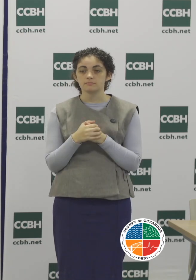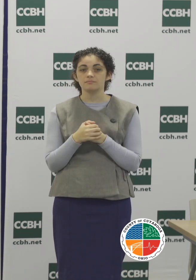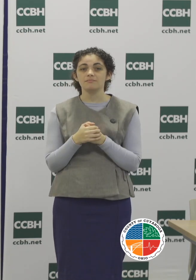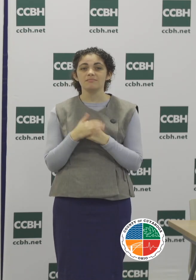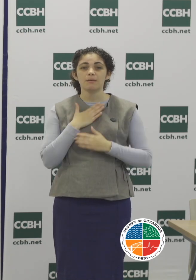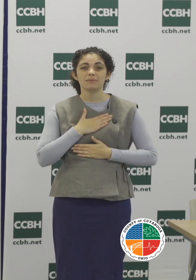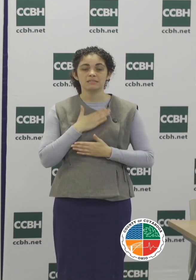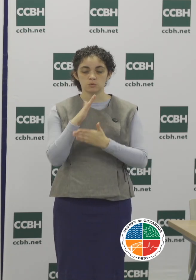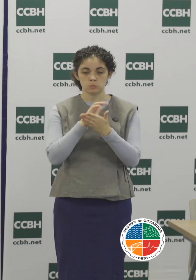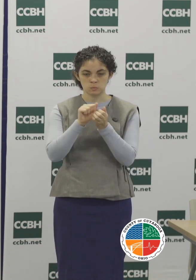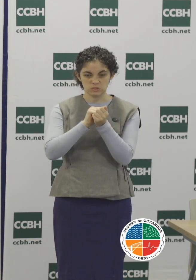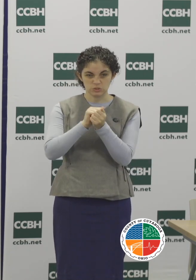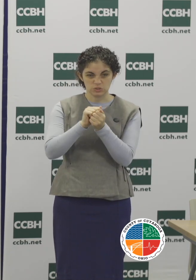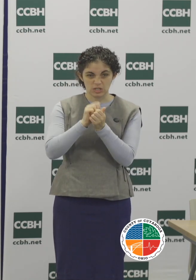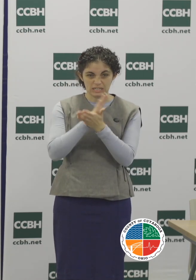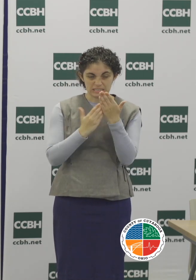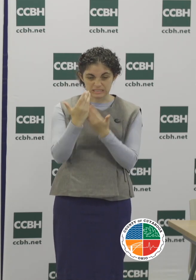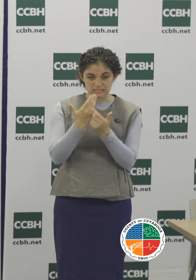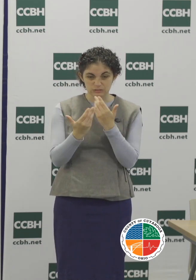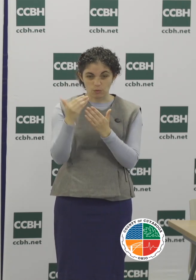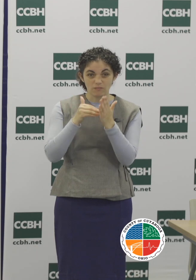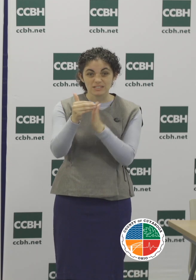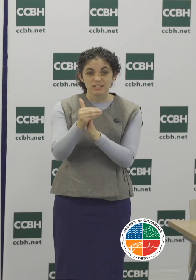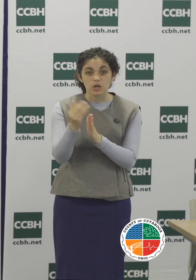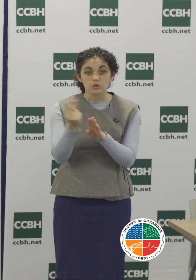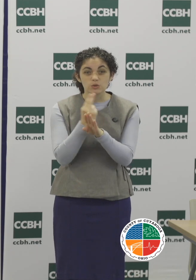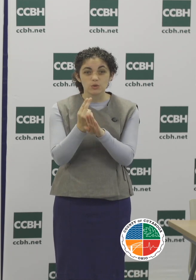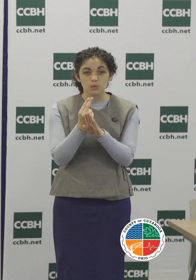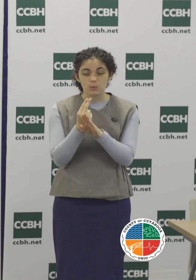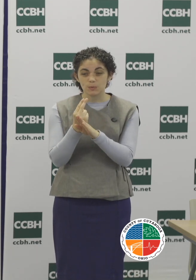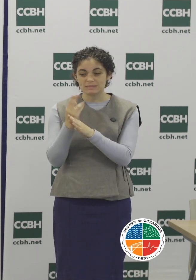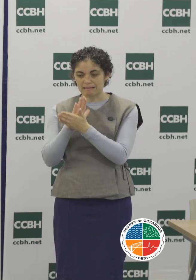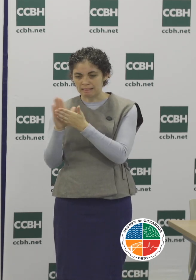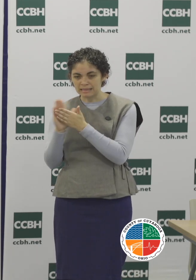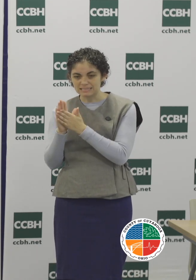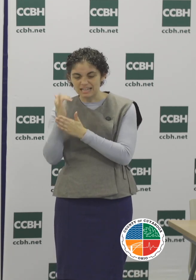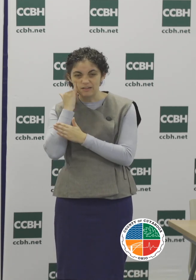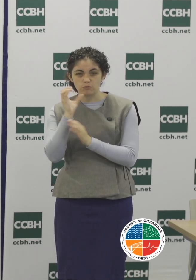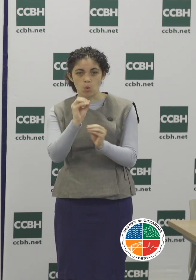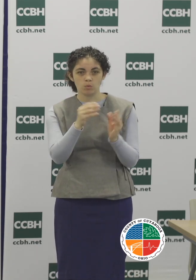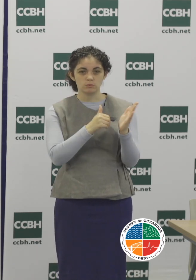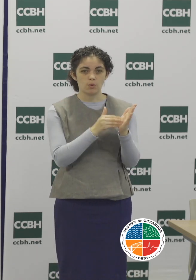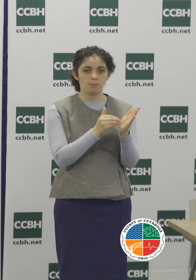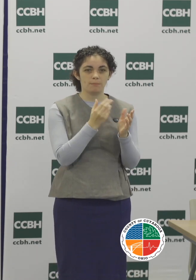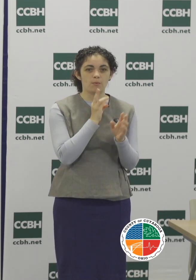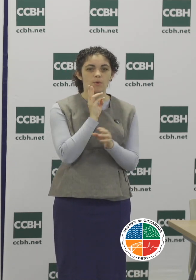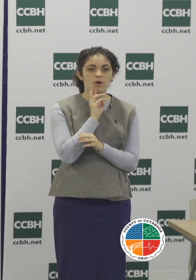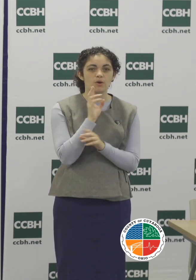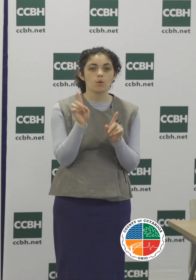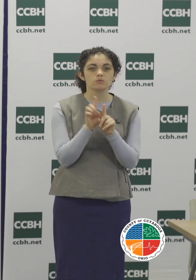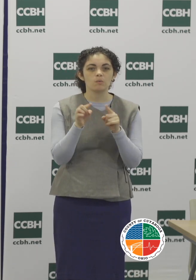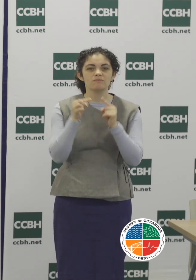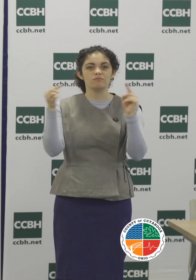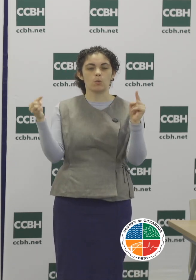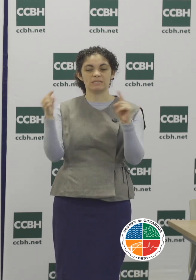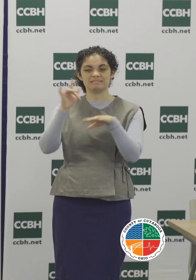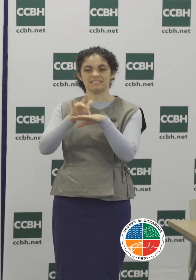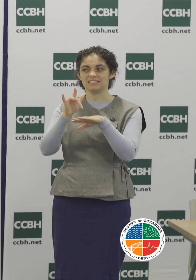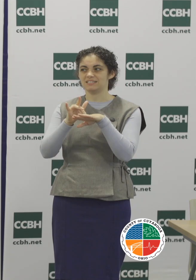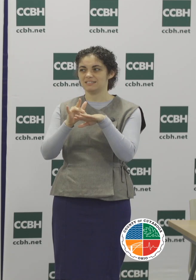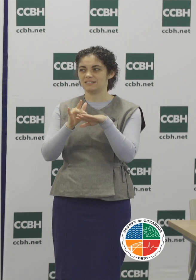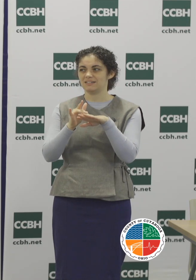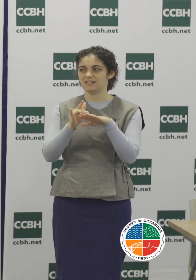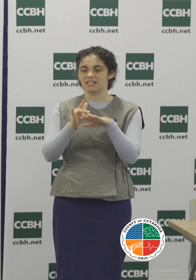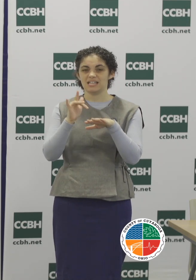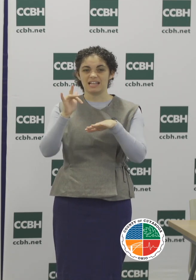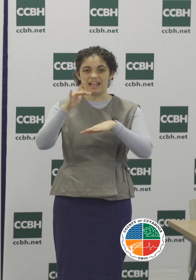Please wash your hands a lot. Use sanitizer if you don't have soap and water. Please avoid frequently